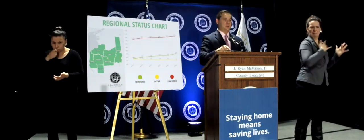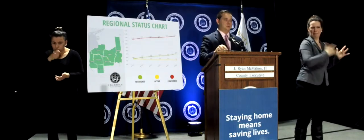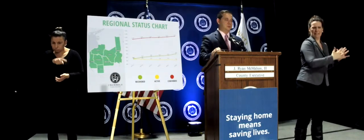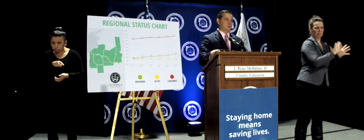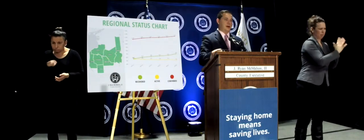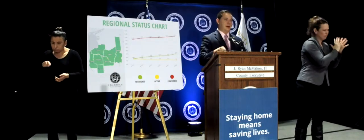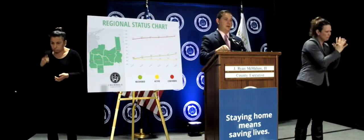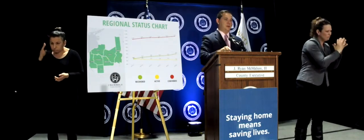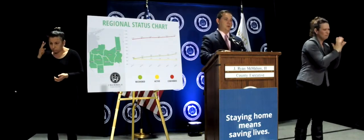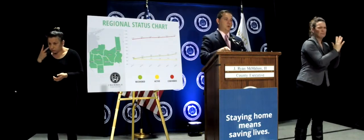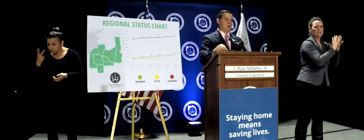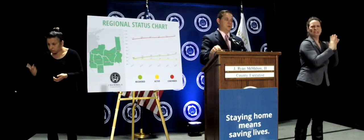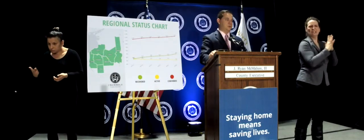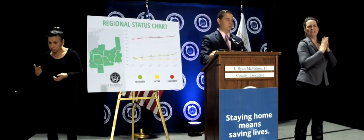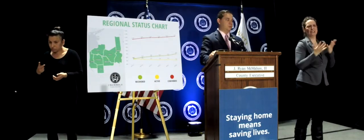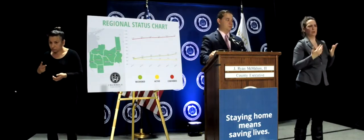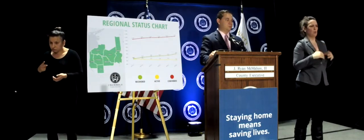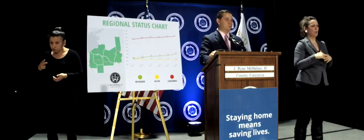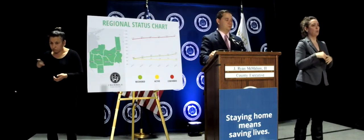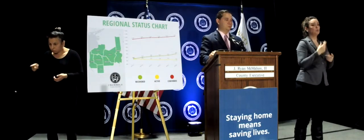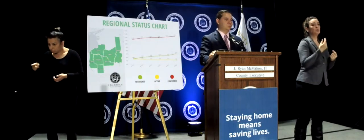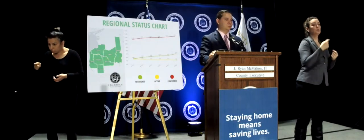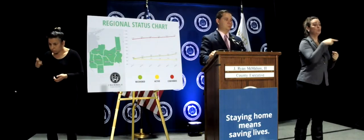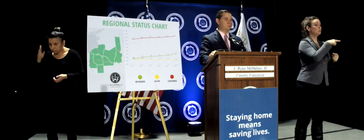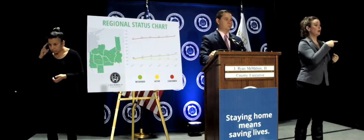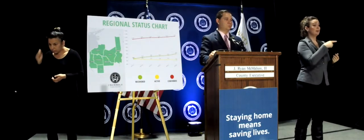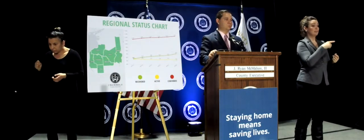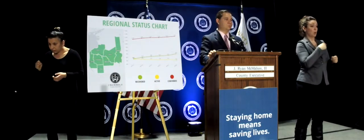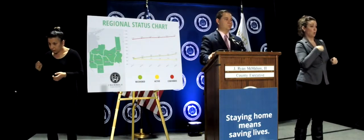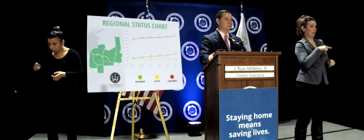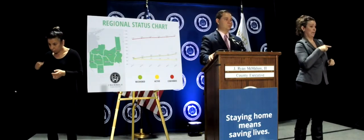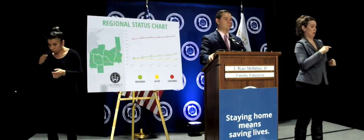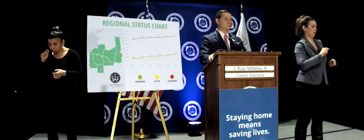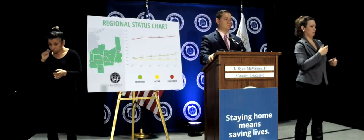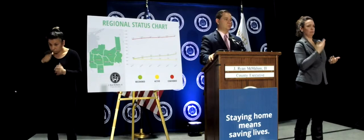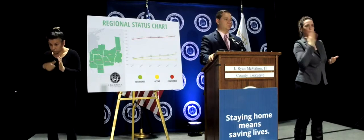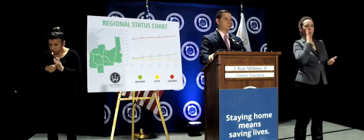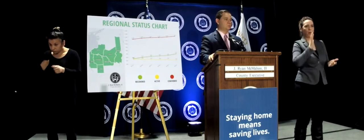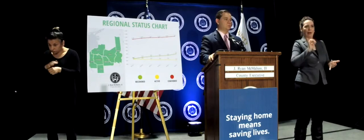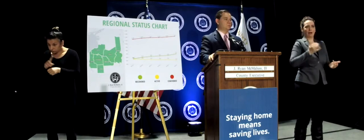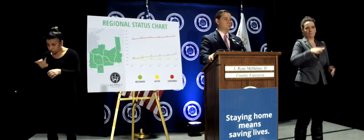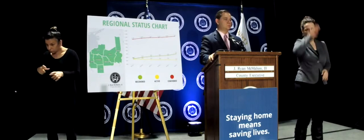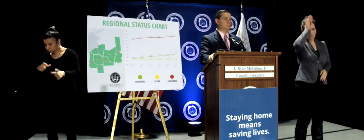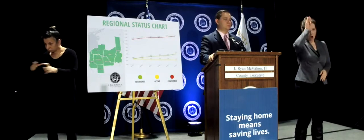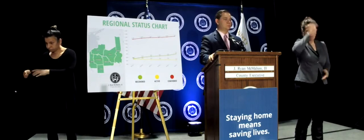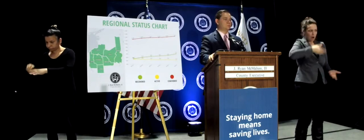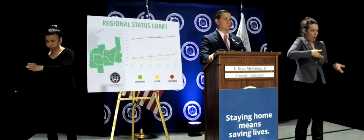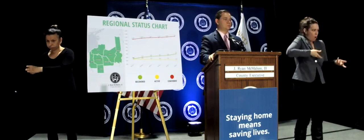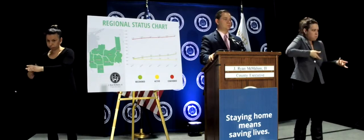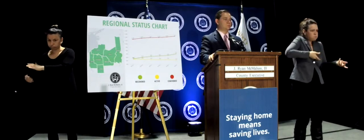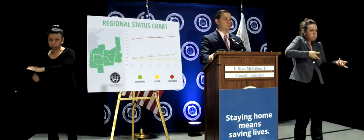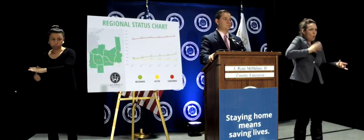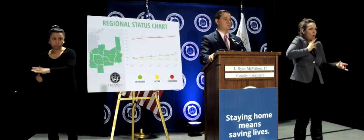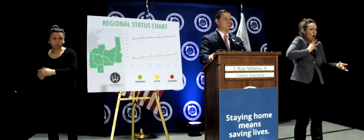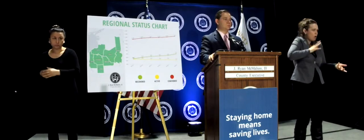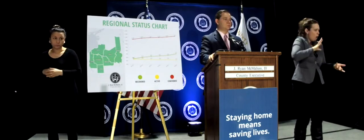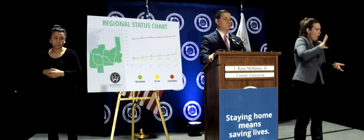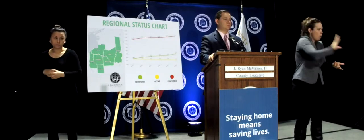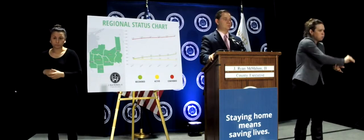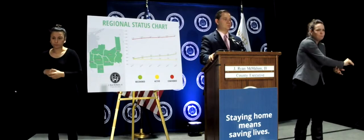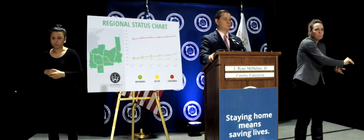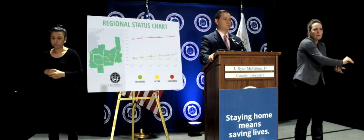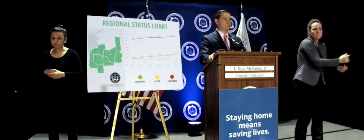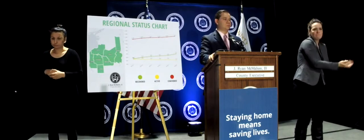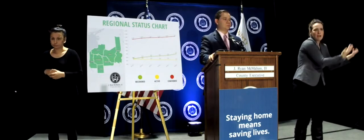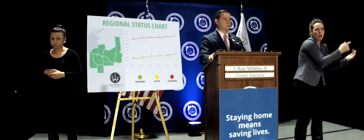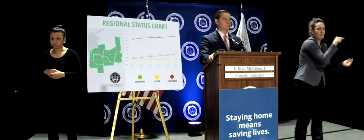identify, we find, and we quarantine. Besides quarantining those 4 or 5 asymptomatic people, what are you doing at those nursing homes